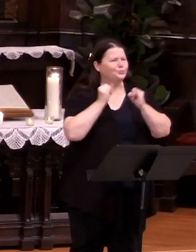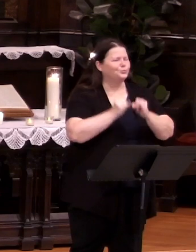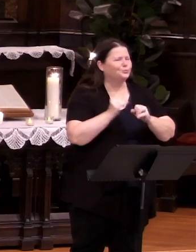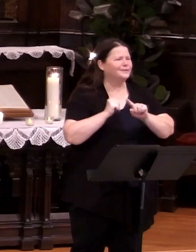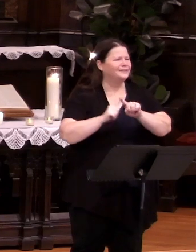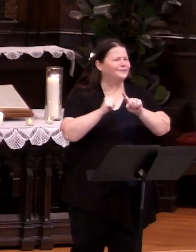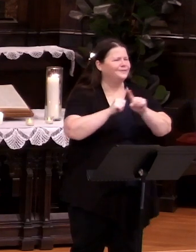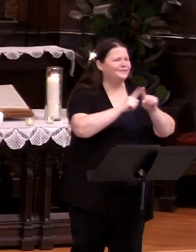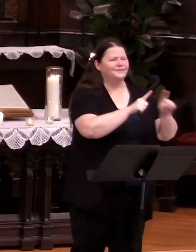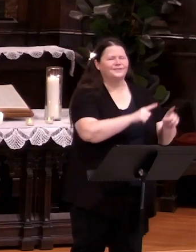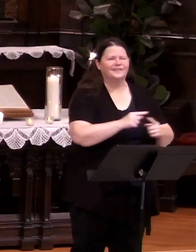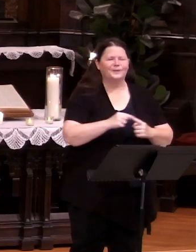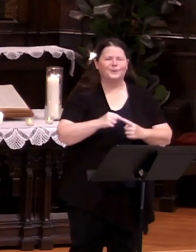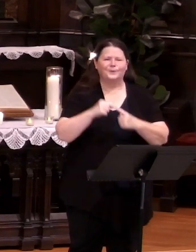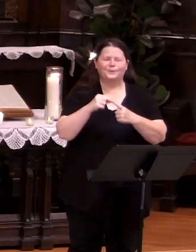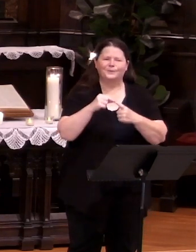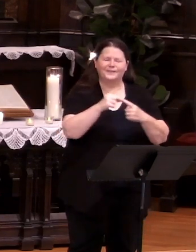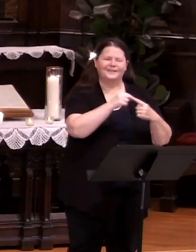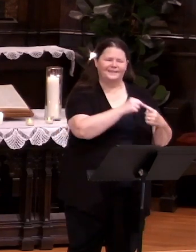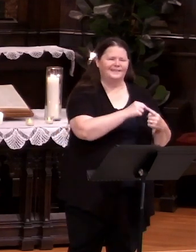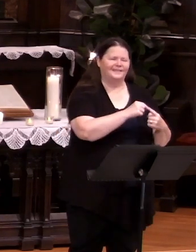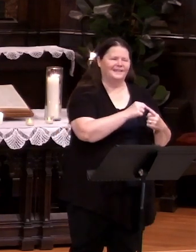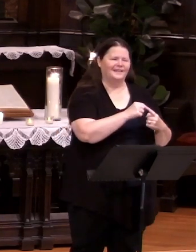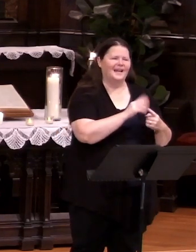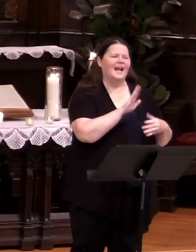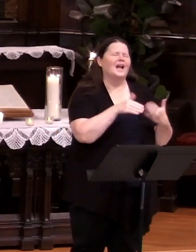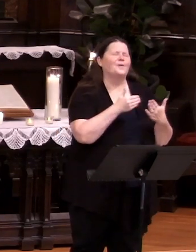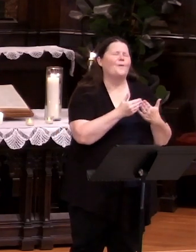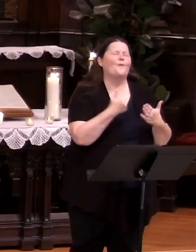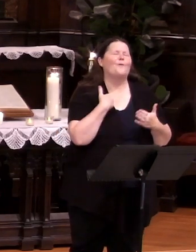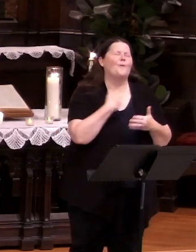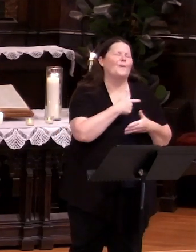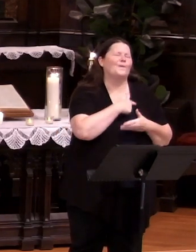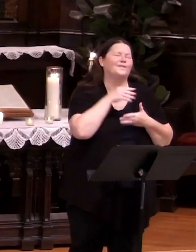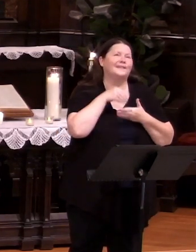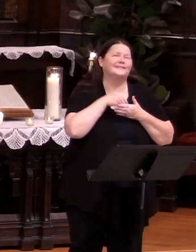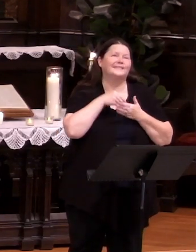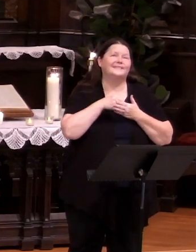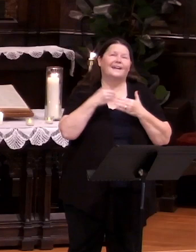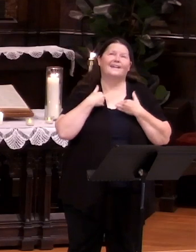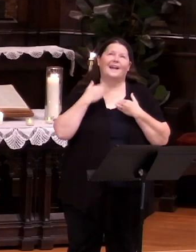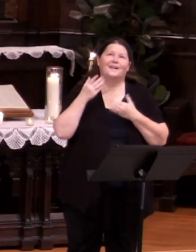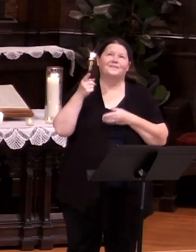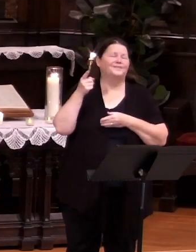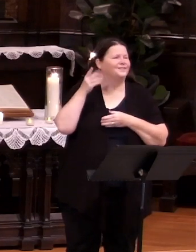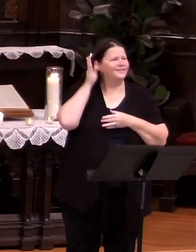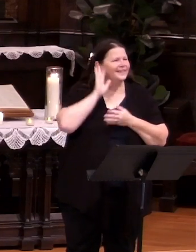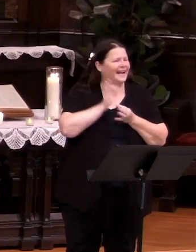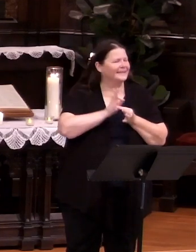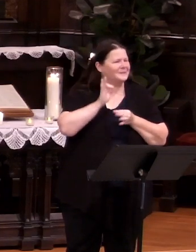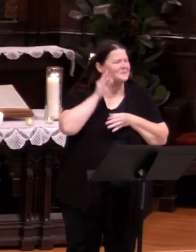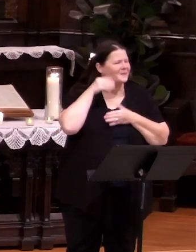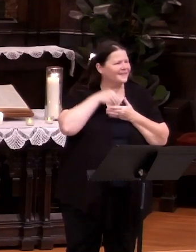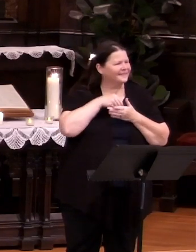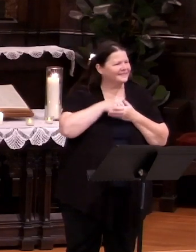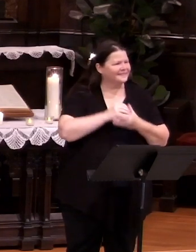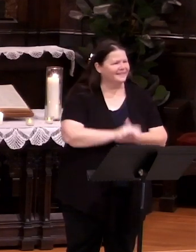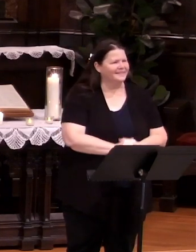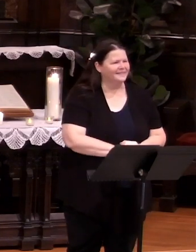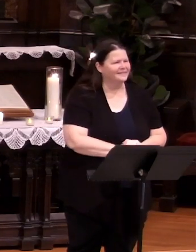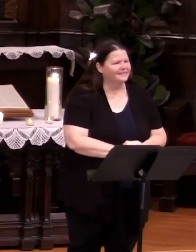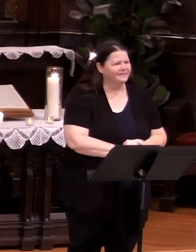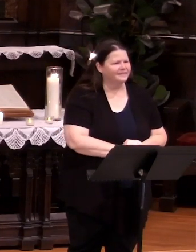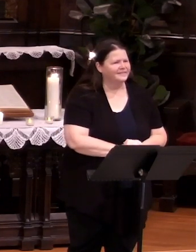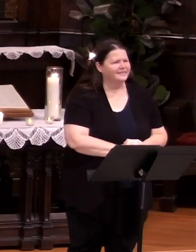and who all have the imprint of the divine spirit upon our very beings.